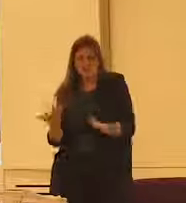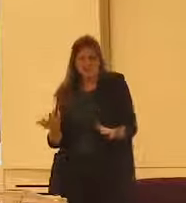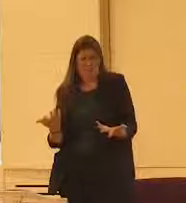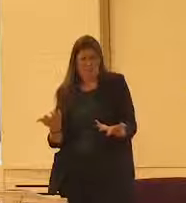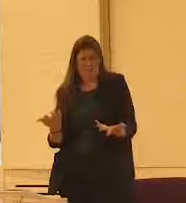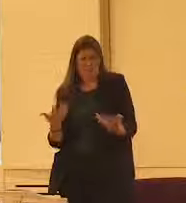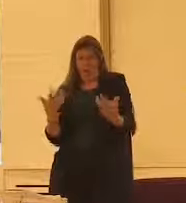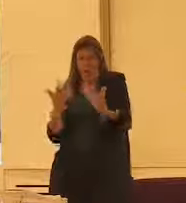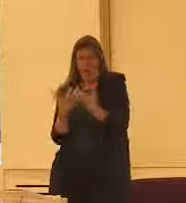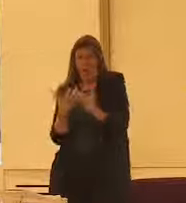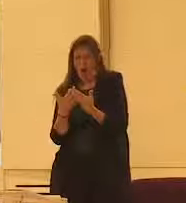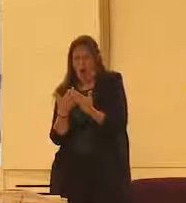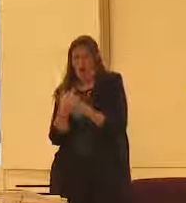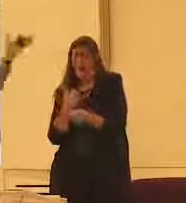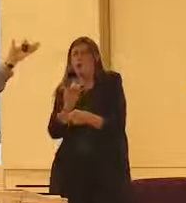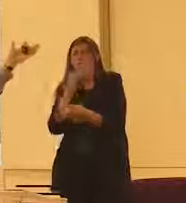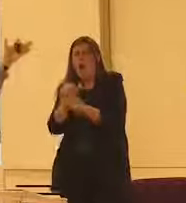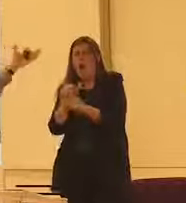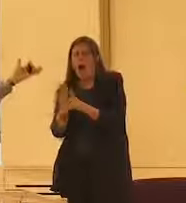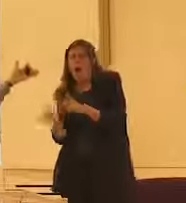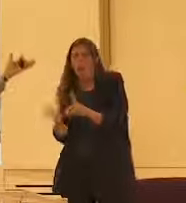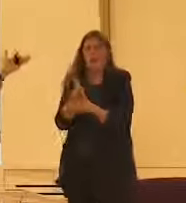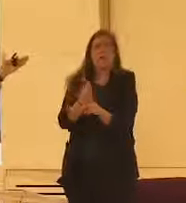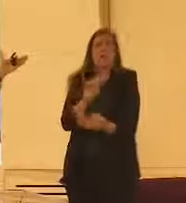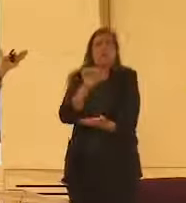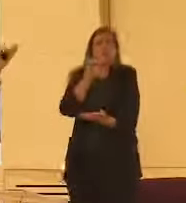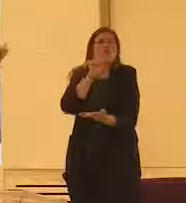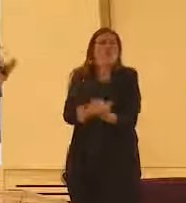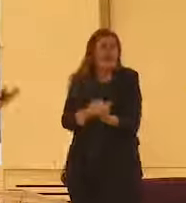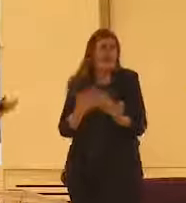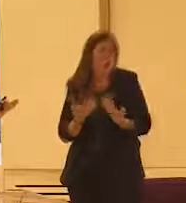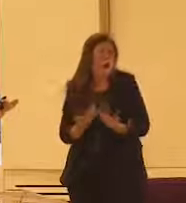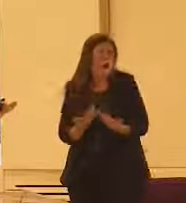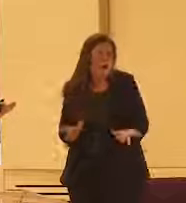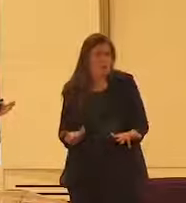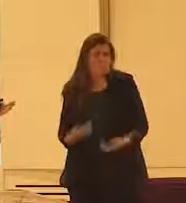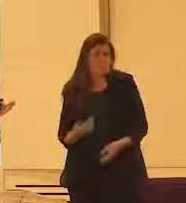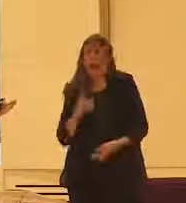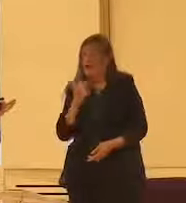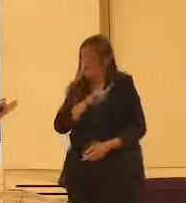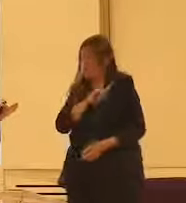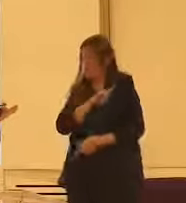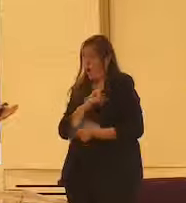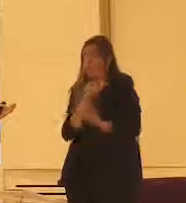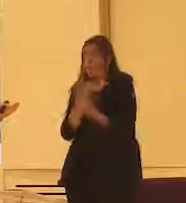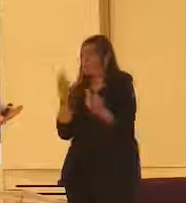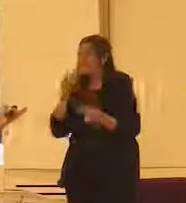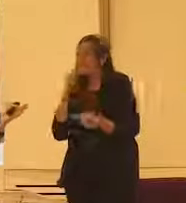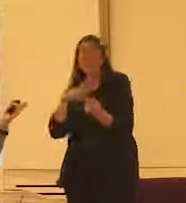right? And I think that's why so many deaf people get a really raw deal with mainstream mental health